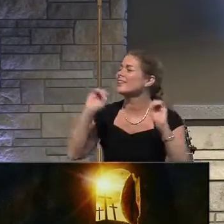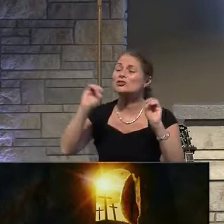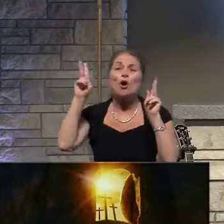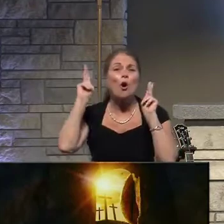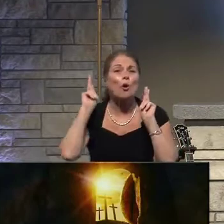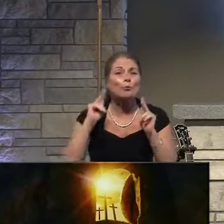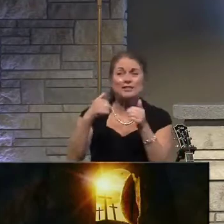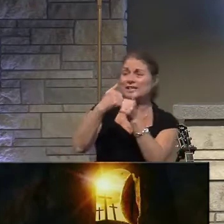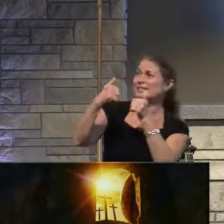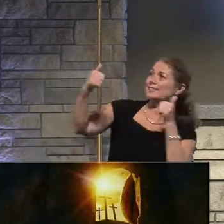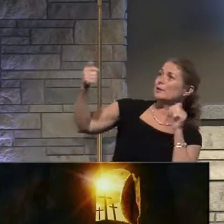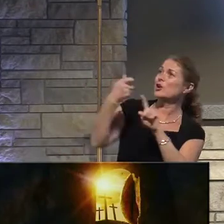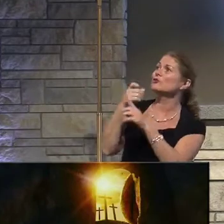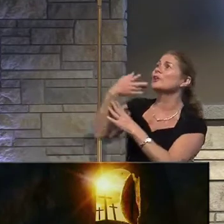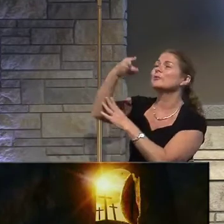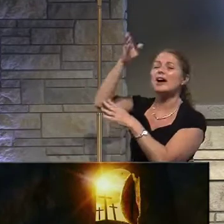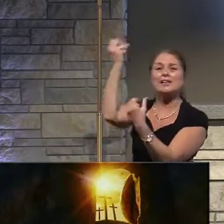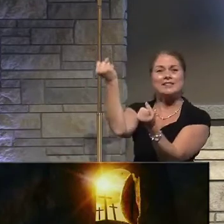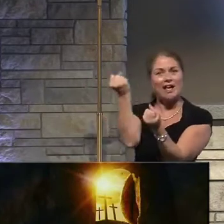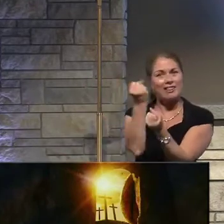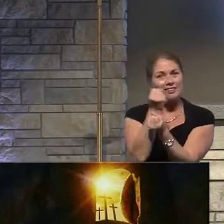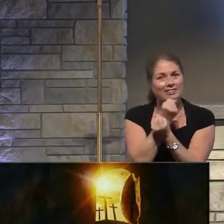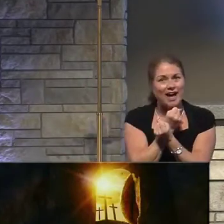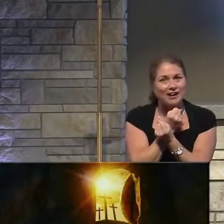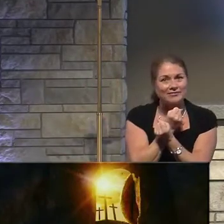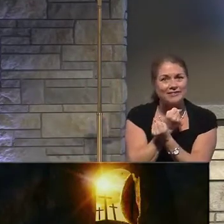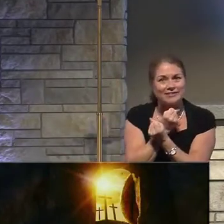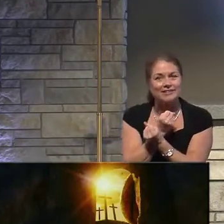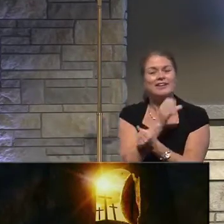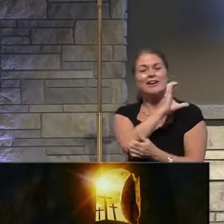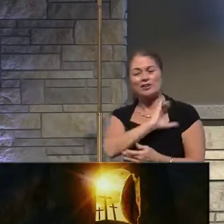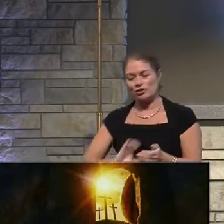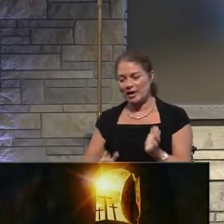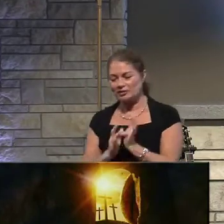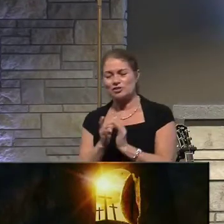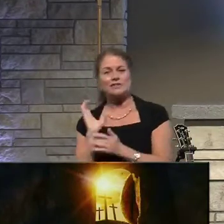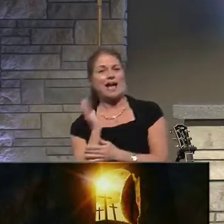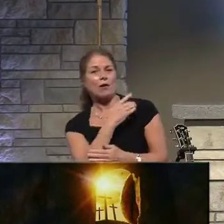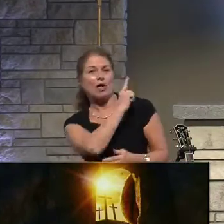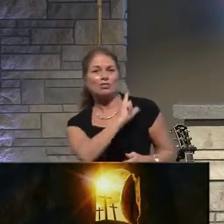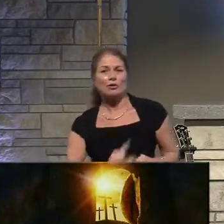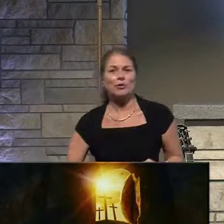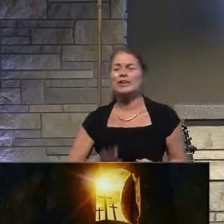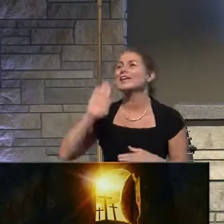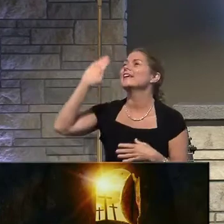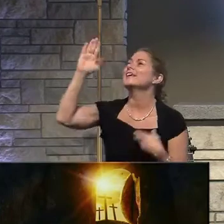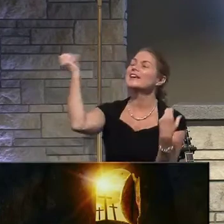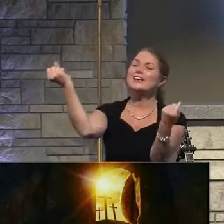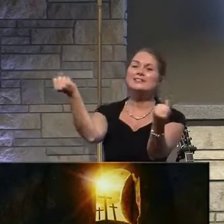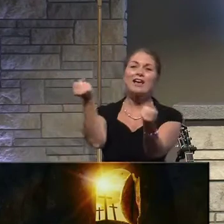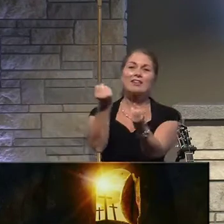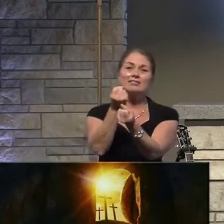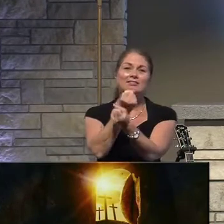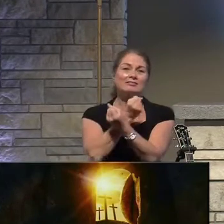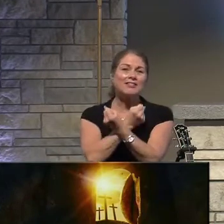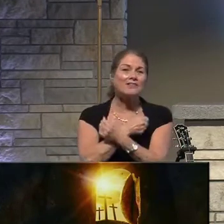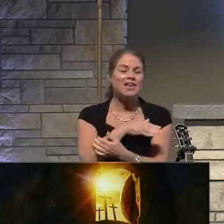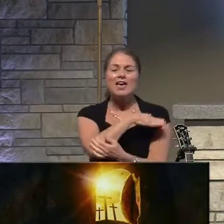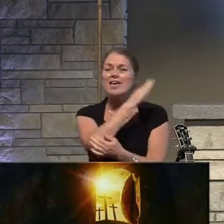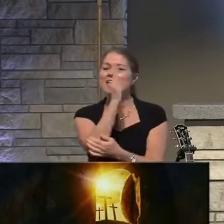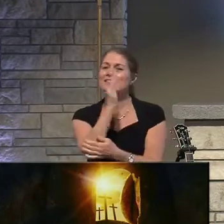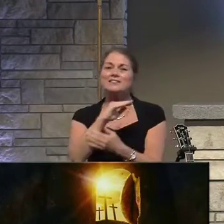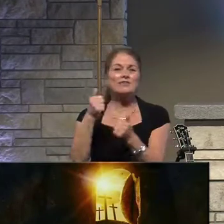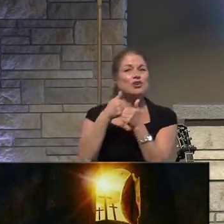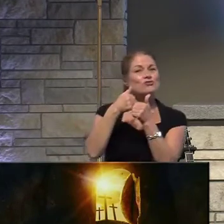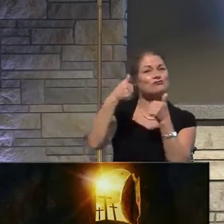can separate us from the love of God that is in Christ Jesus our Lord. And my friends, his love is never